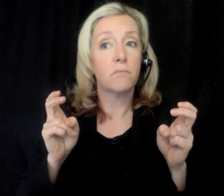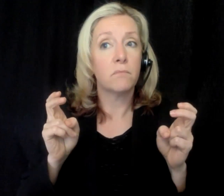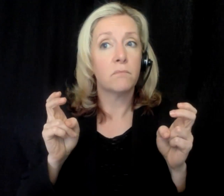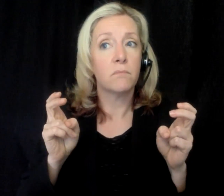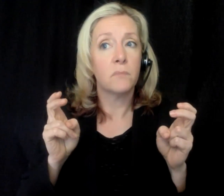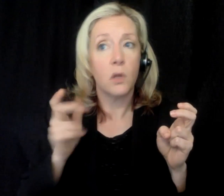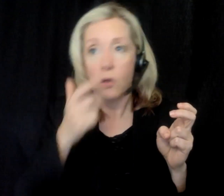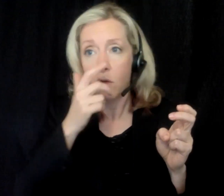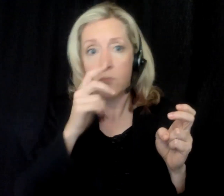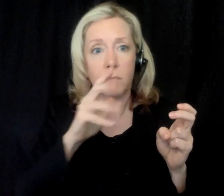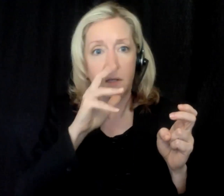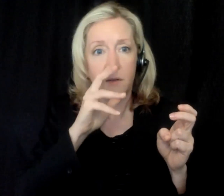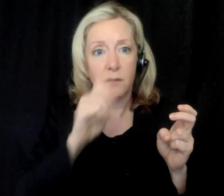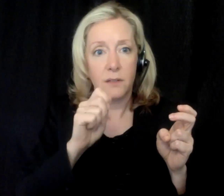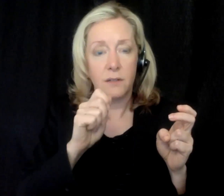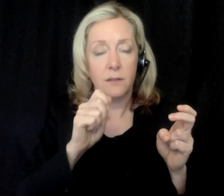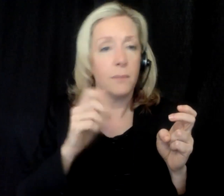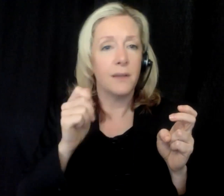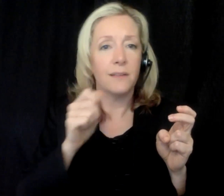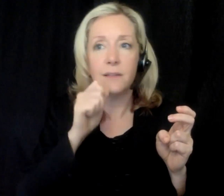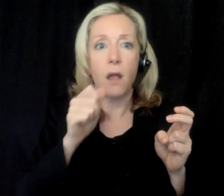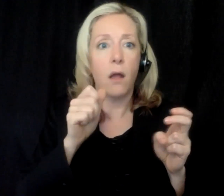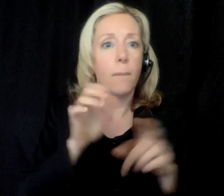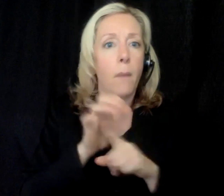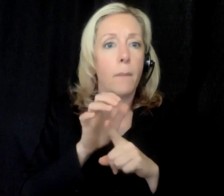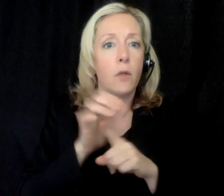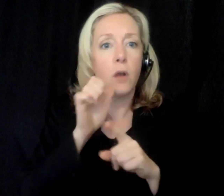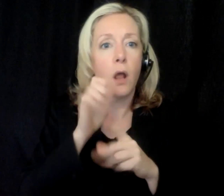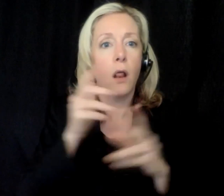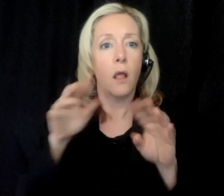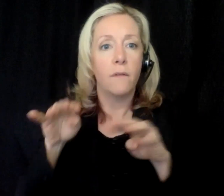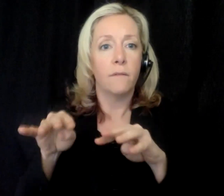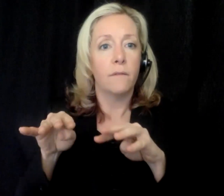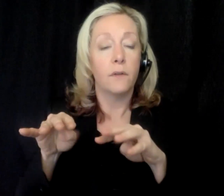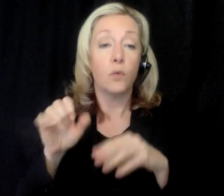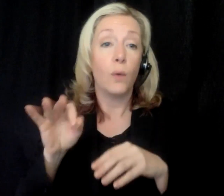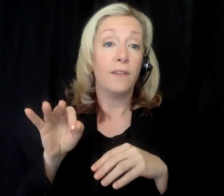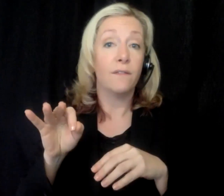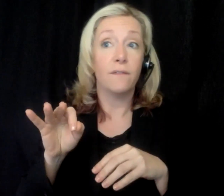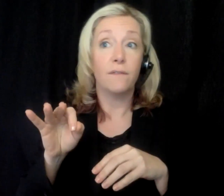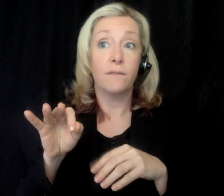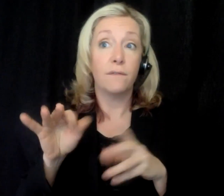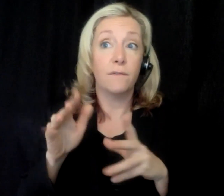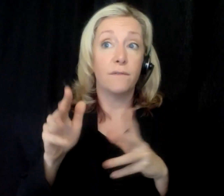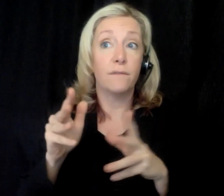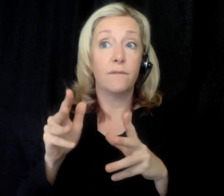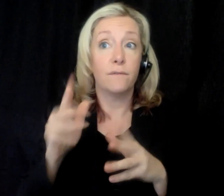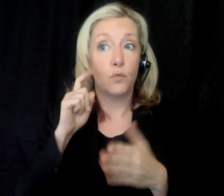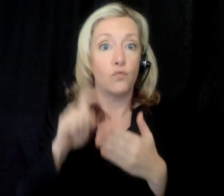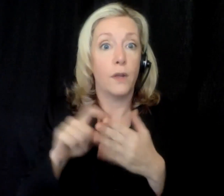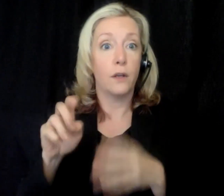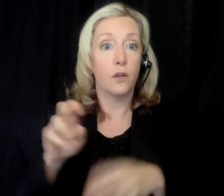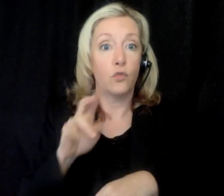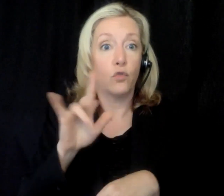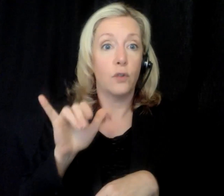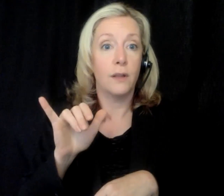things are quite interesting because again, they don't make the headlines. So if you're ahead of the curve on these things, maybe at first people think it's